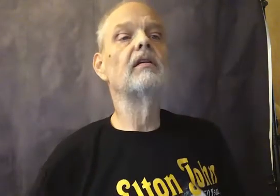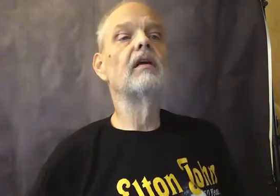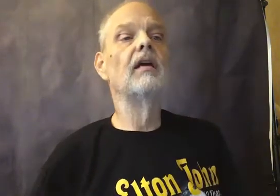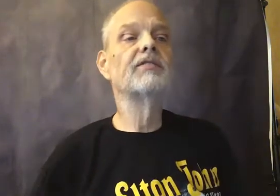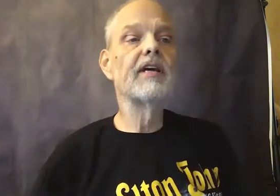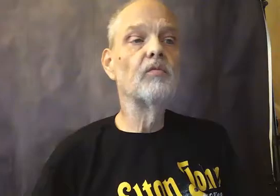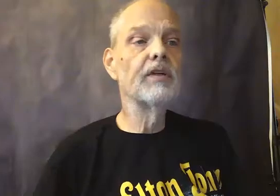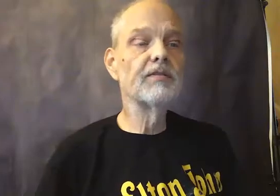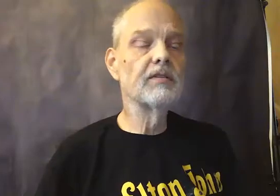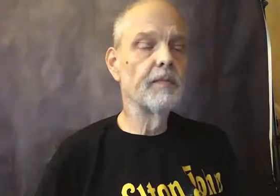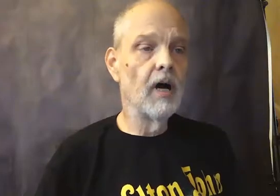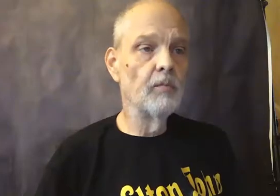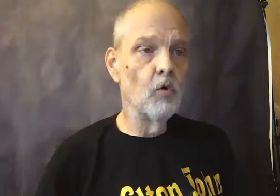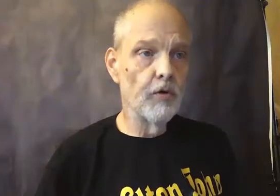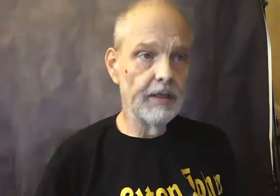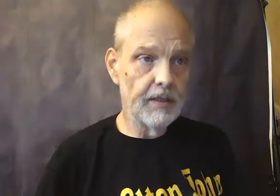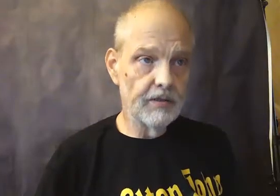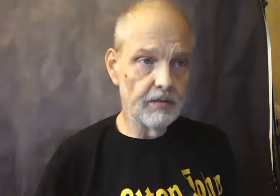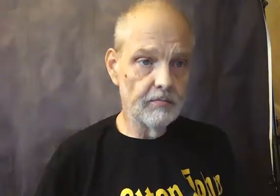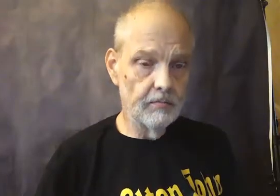And the second one is palm orientation.